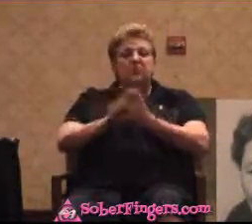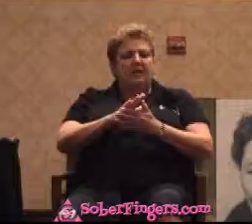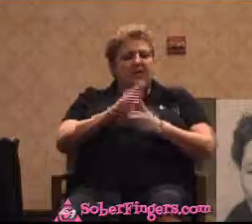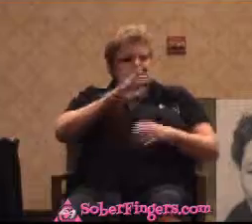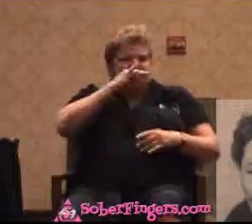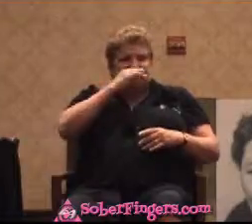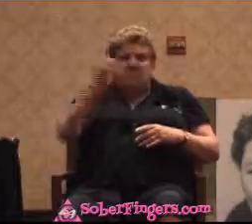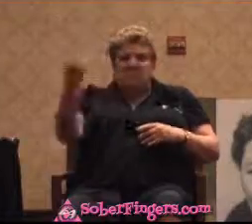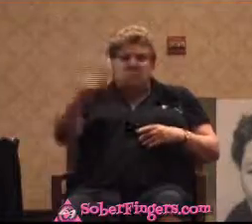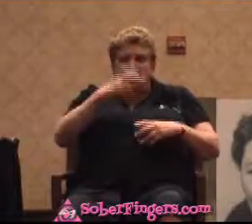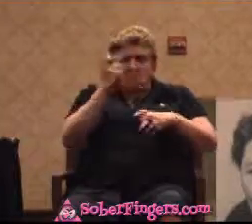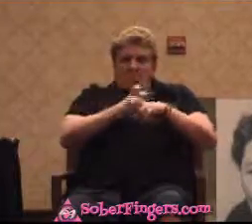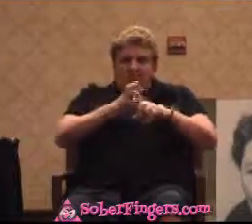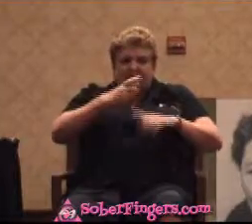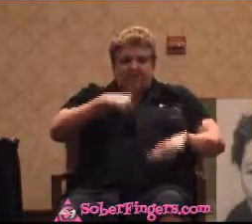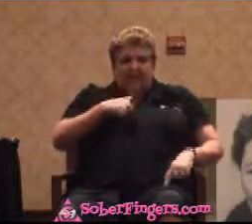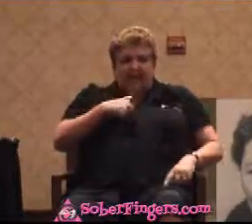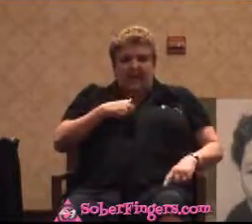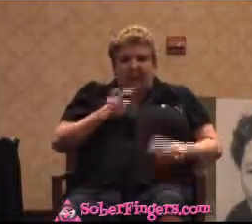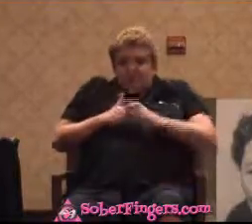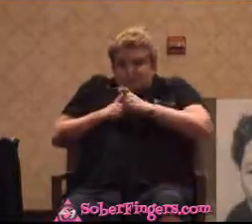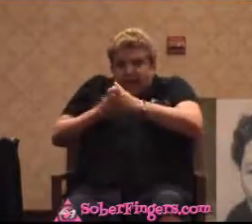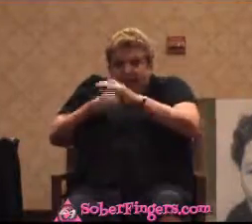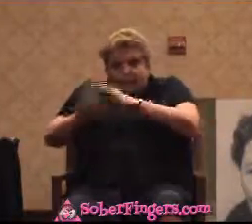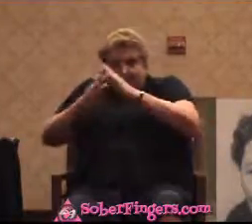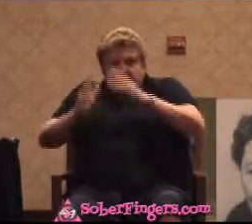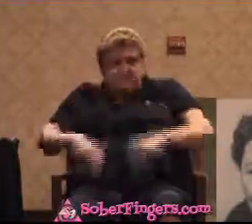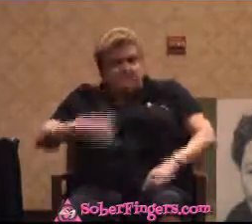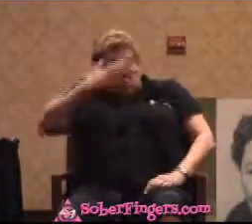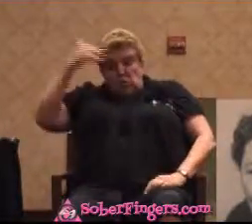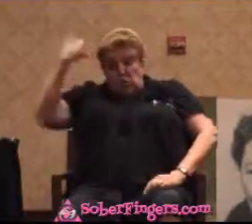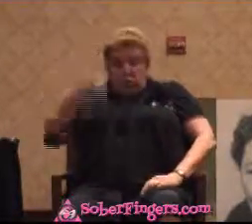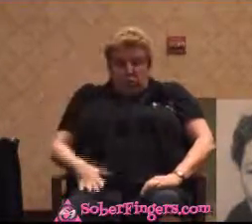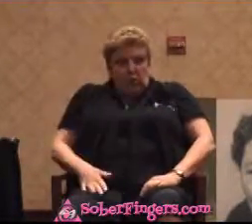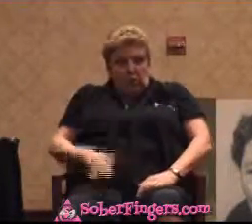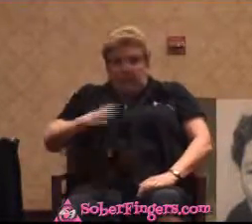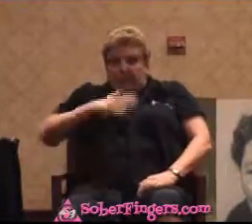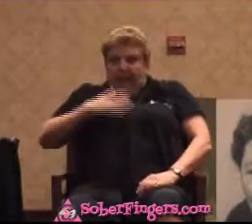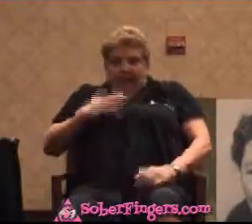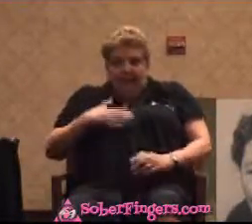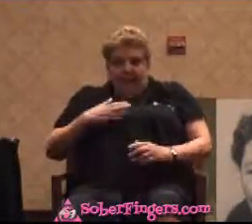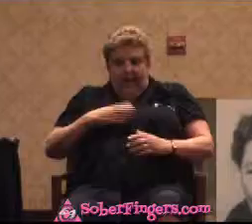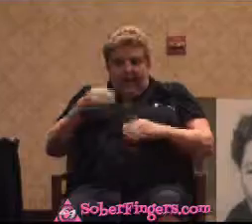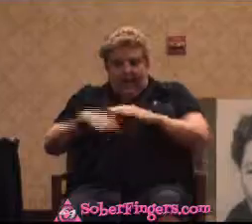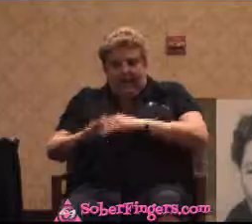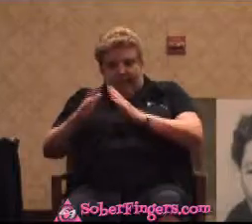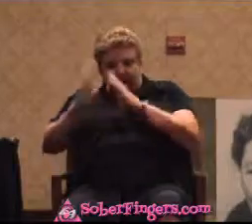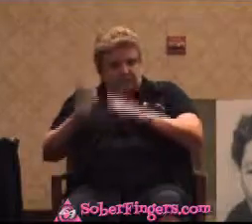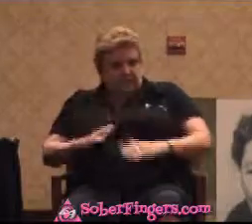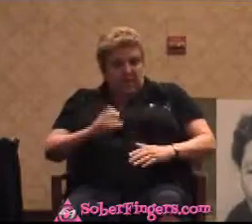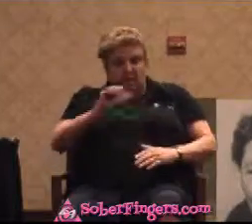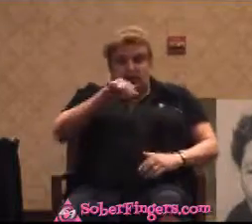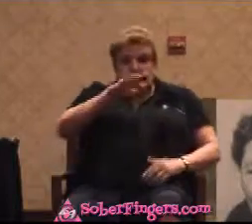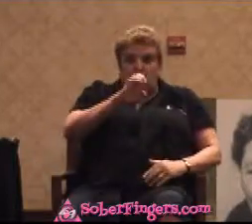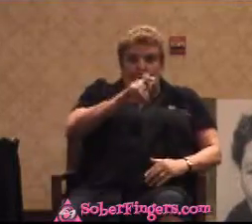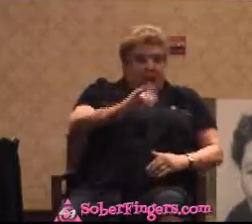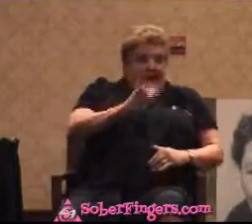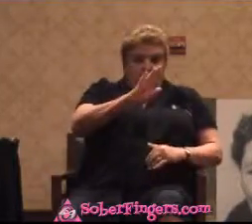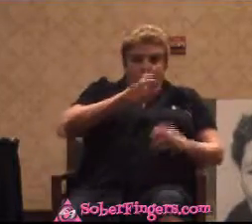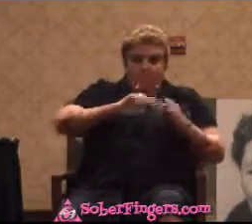said, "Whew, I'm glad I made it in the house. Squeaky and her friends were about to kill me." And my mother, whenever she sounded like this, I knew she